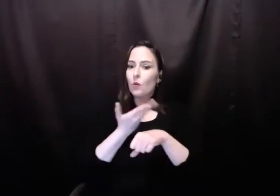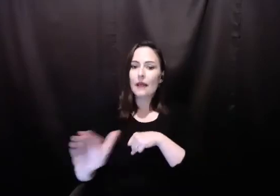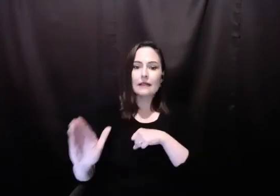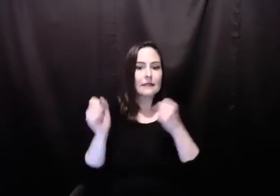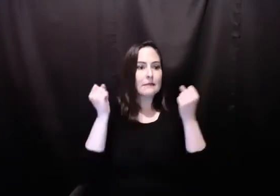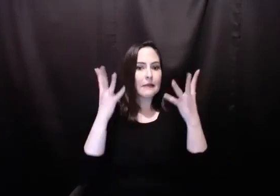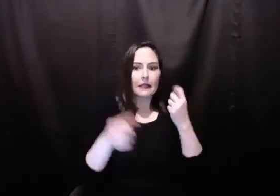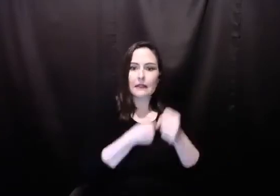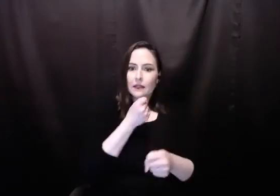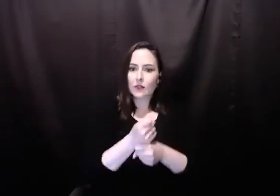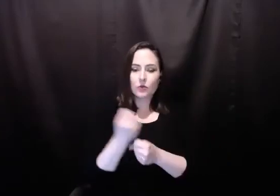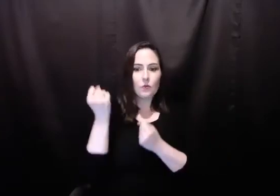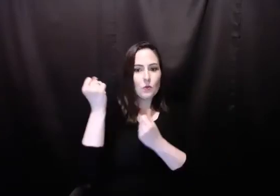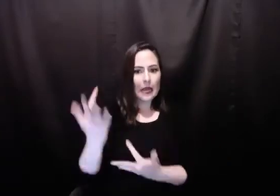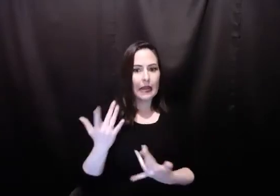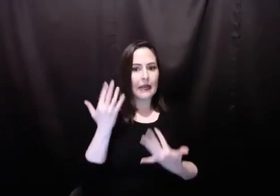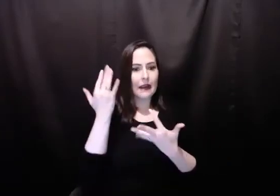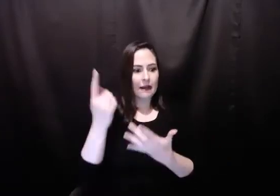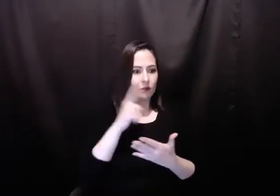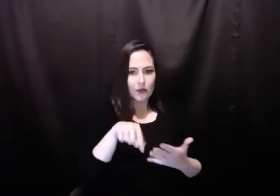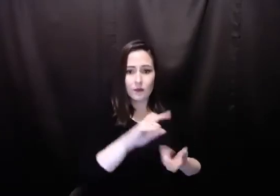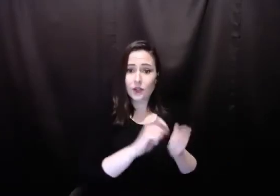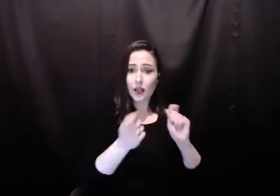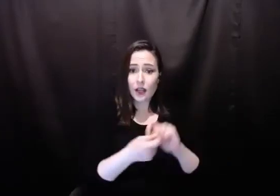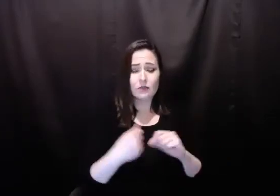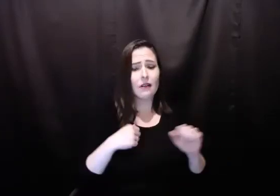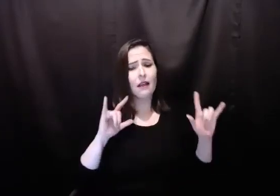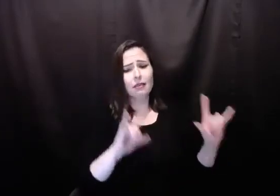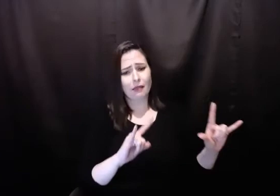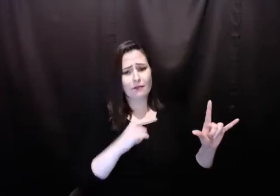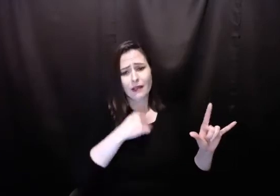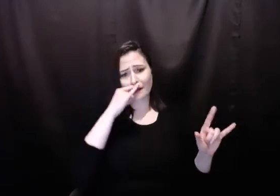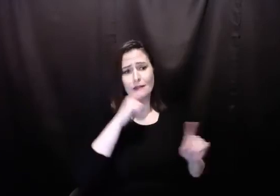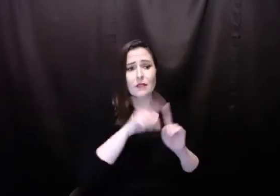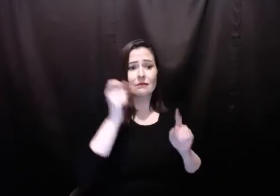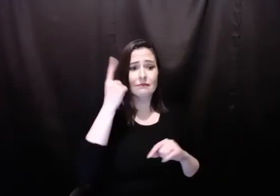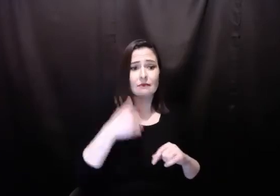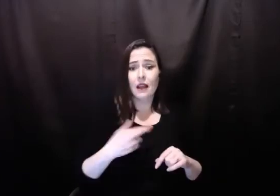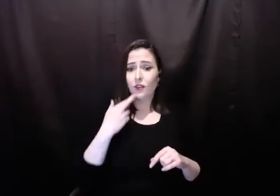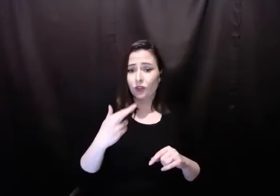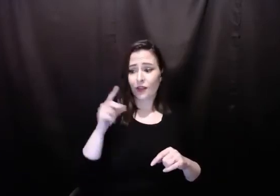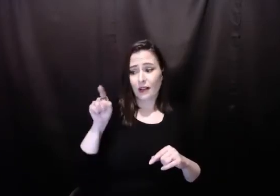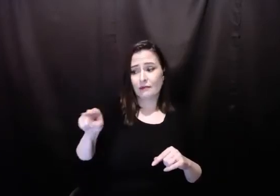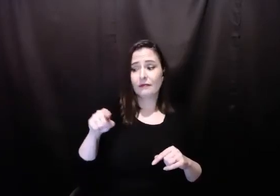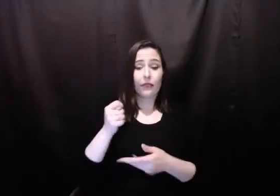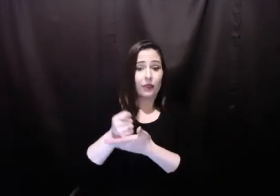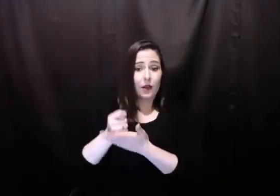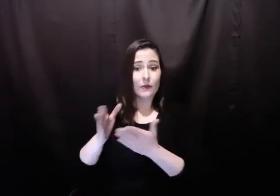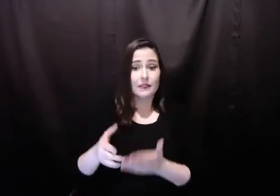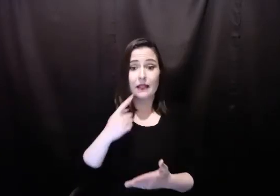is a therapist always says, don't look at your kids as a group. Deal with them in small subgroups. That's a